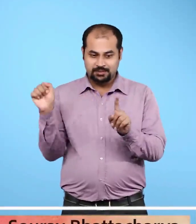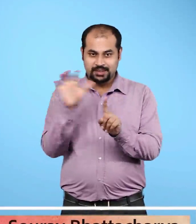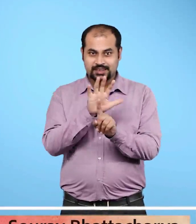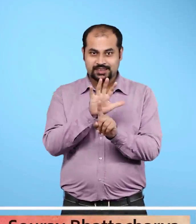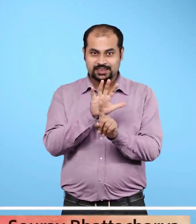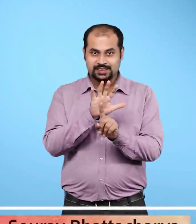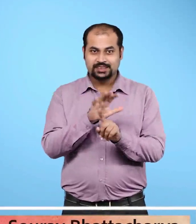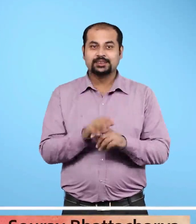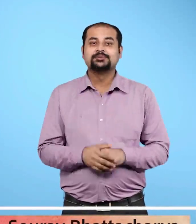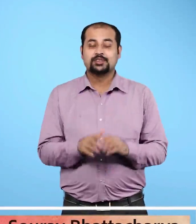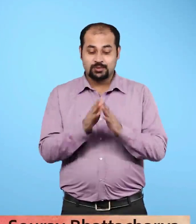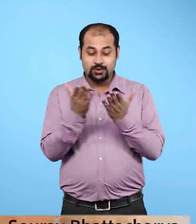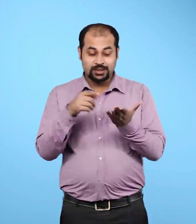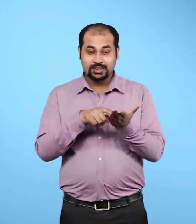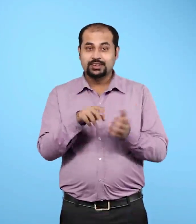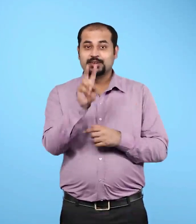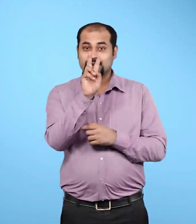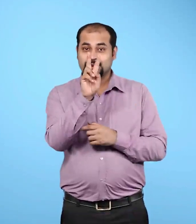entitled Math Magic 2.